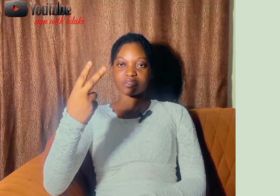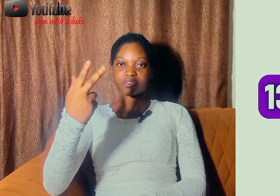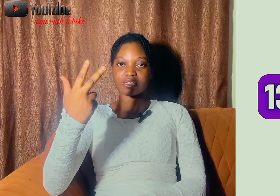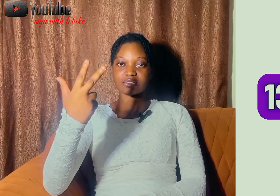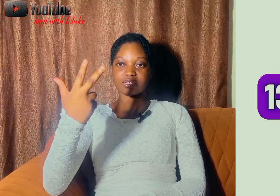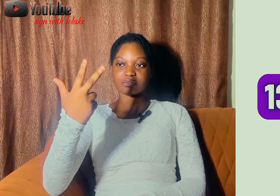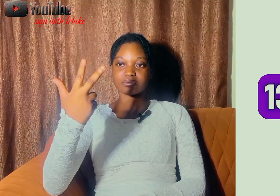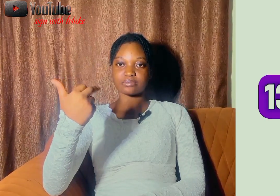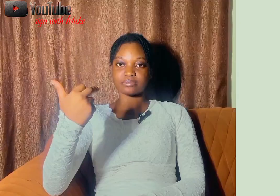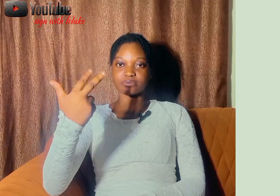13